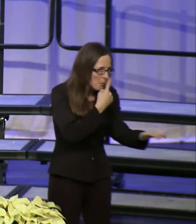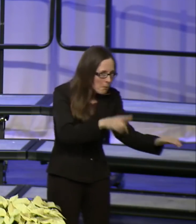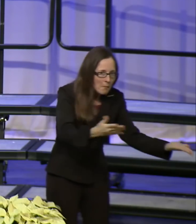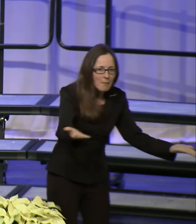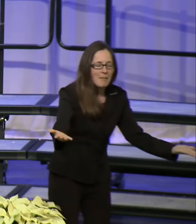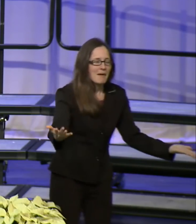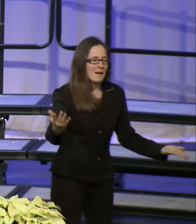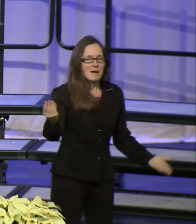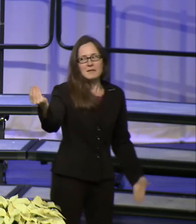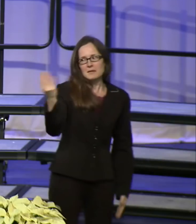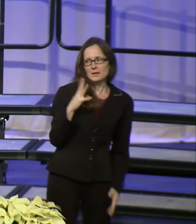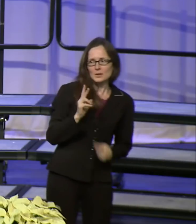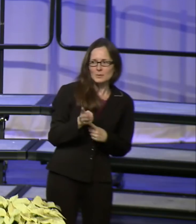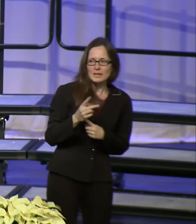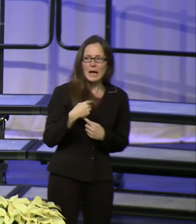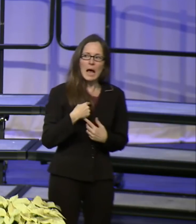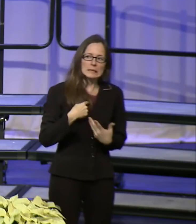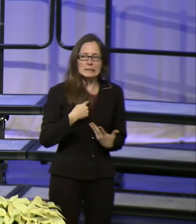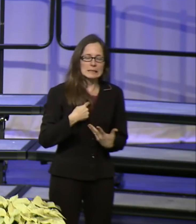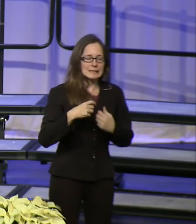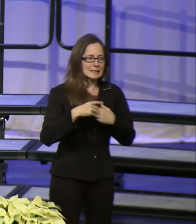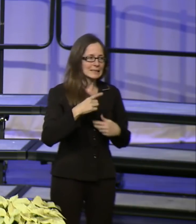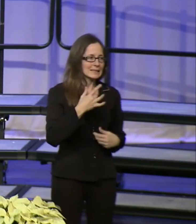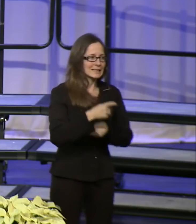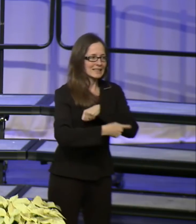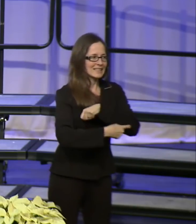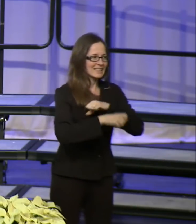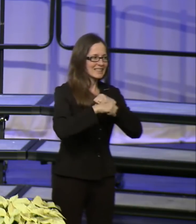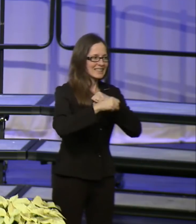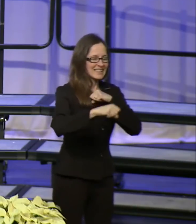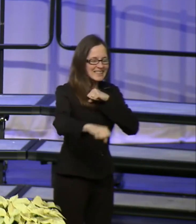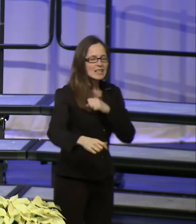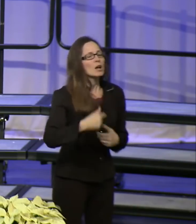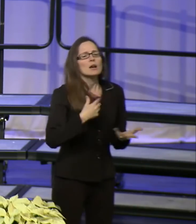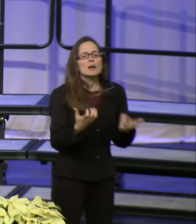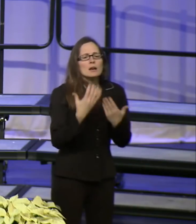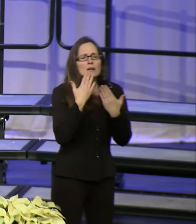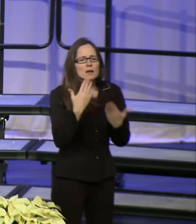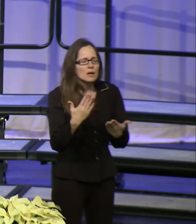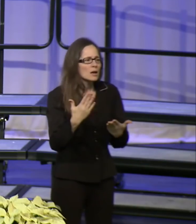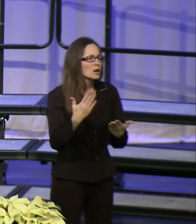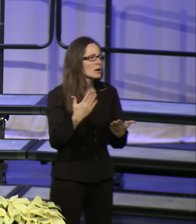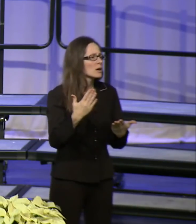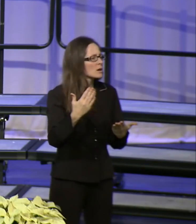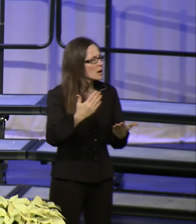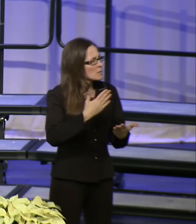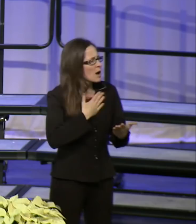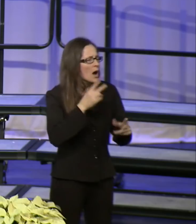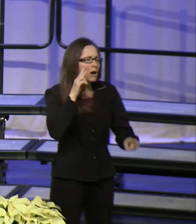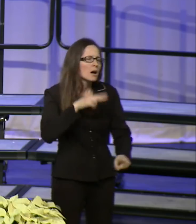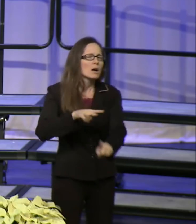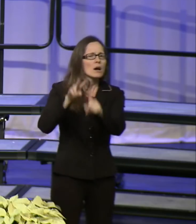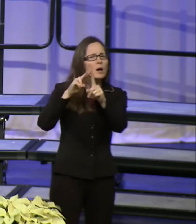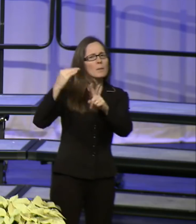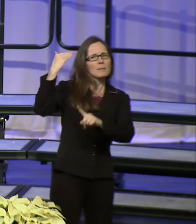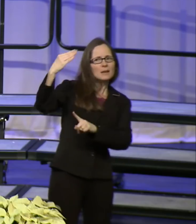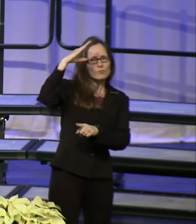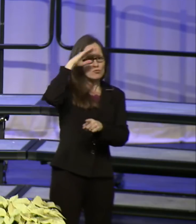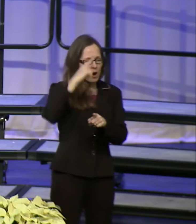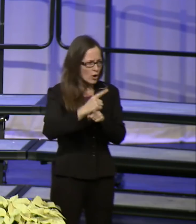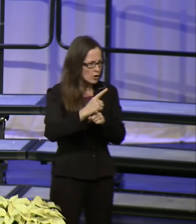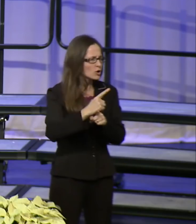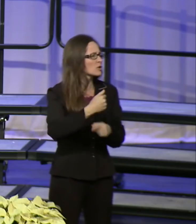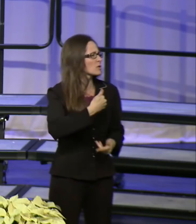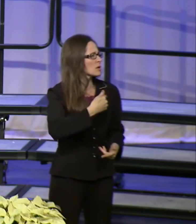going. I want to thank all of the mentors, big brothers, big sisters, and father figures I had in my life, especially after losing my dad at the